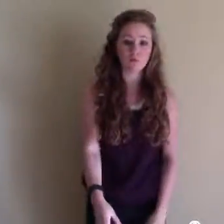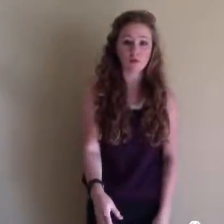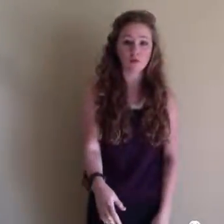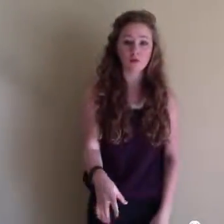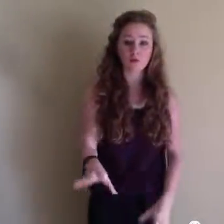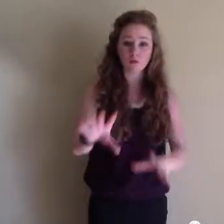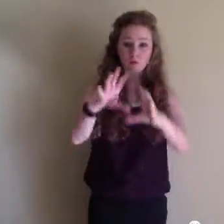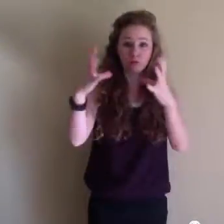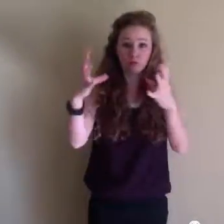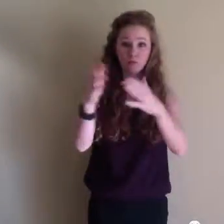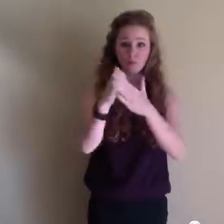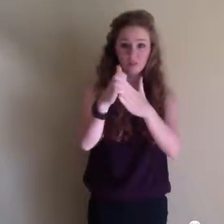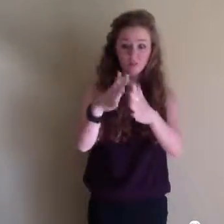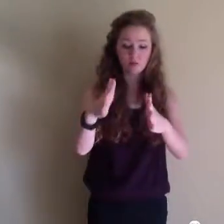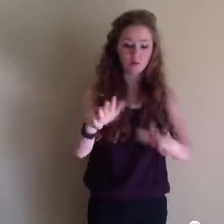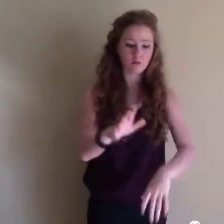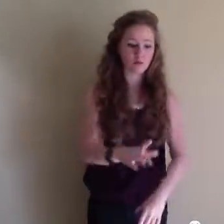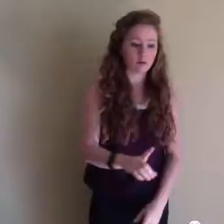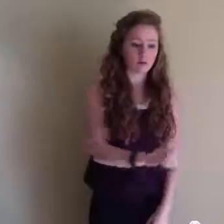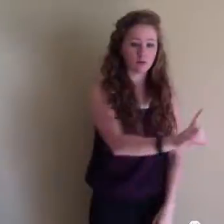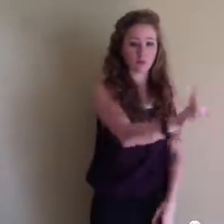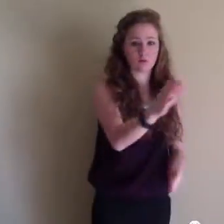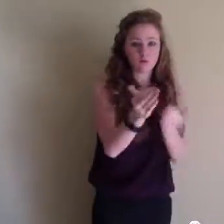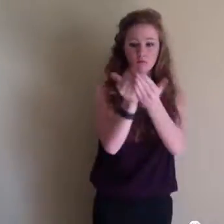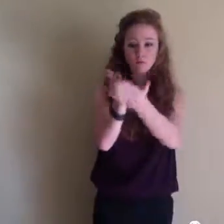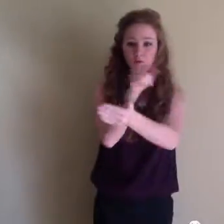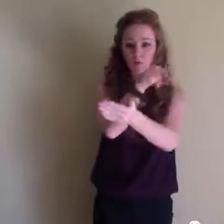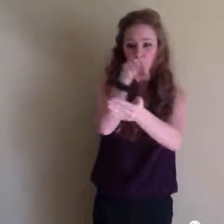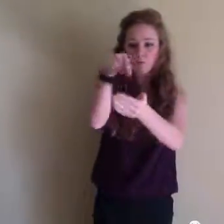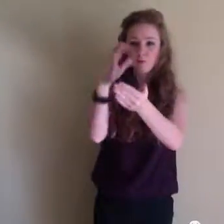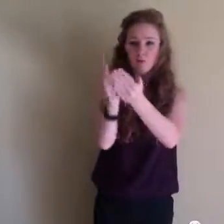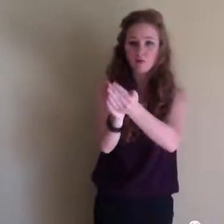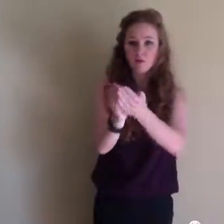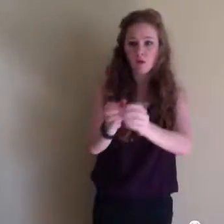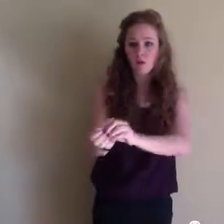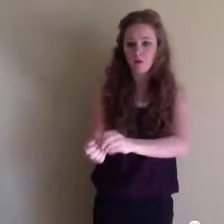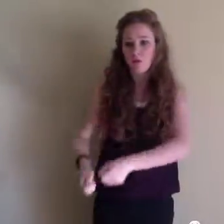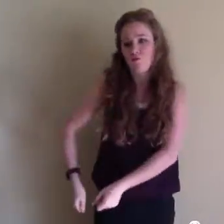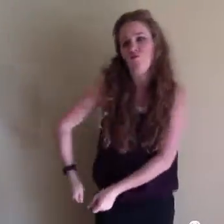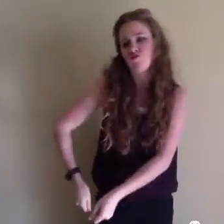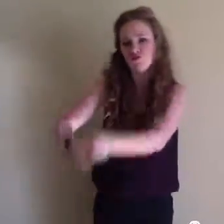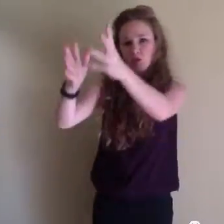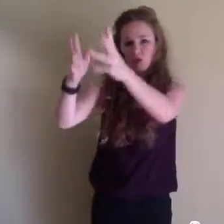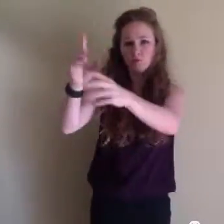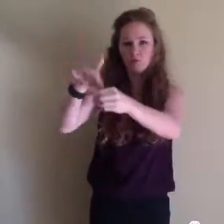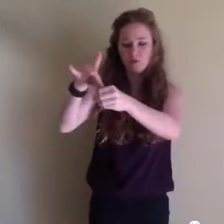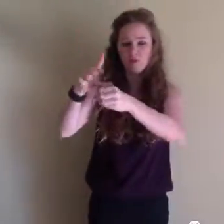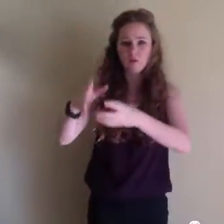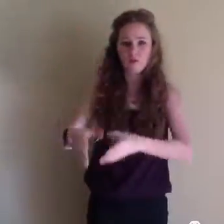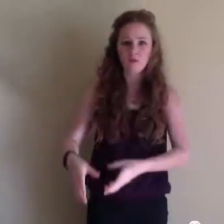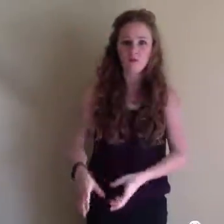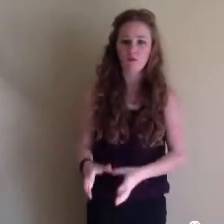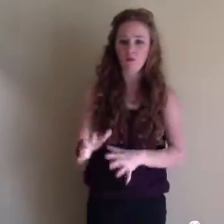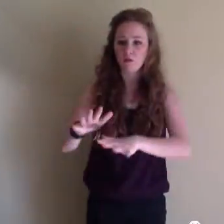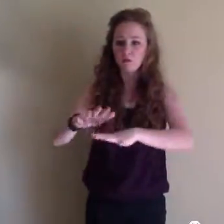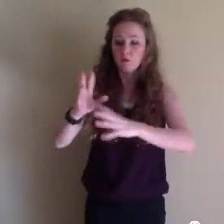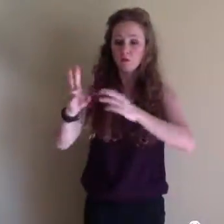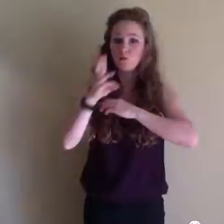They didn't care about the tea tax, they cared about the fact that they didn't have representatives. So they threw the tea in the